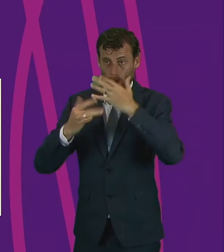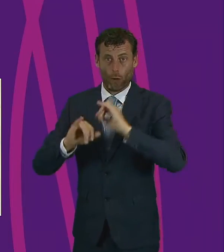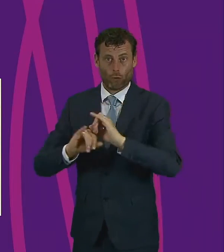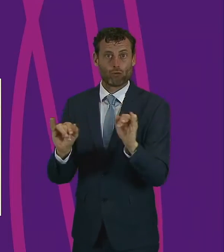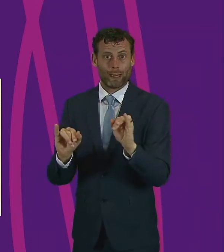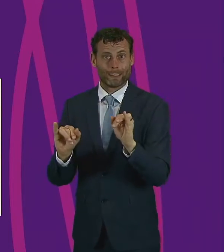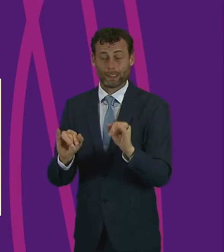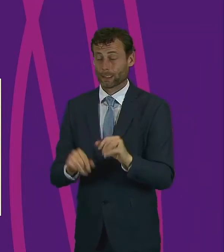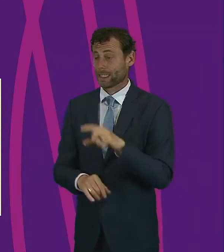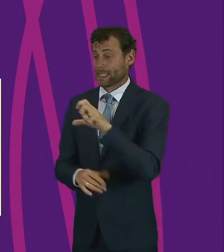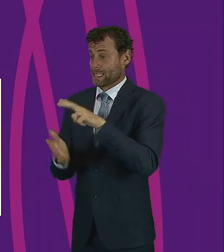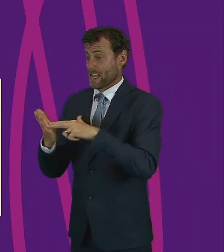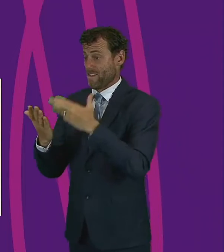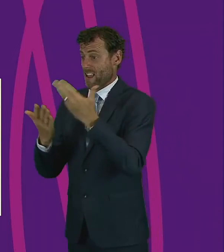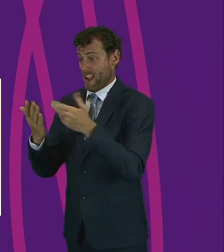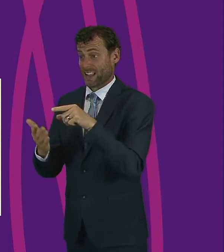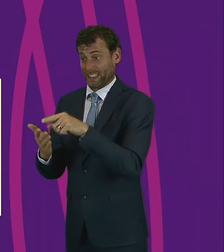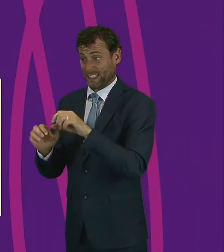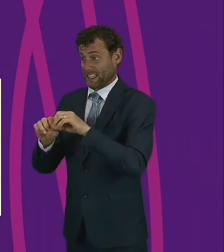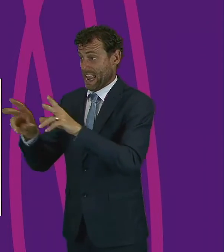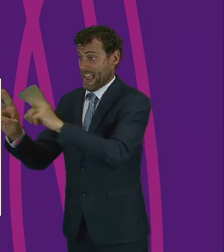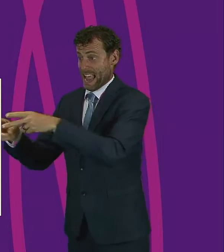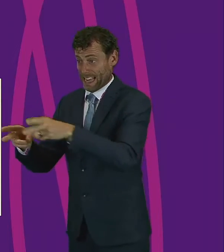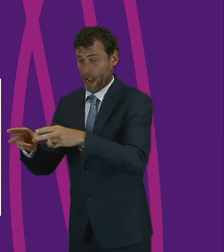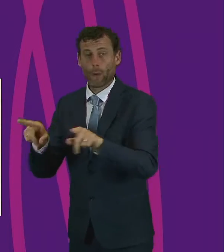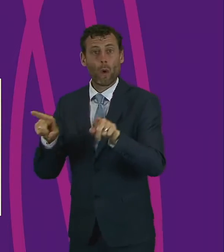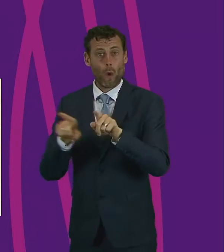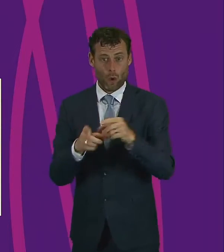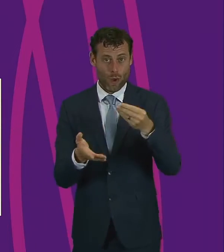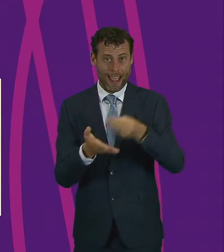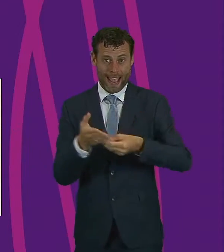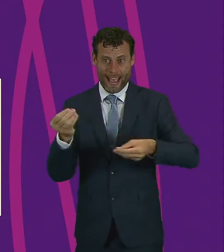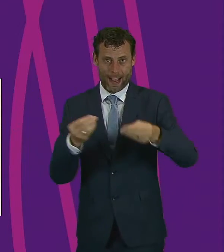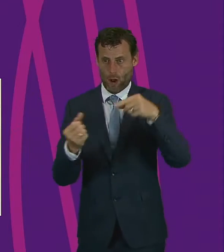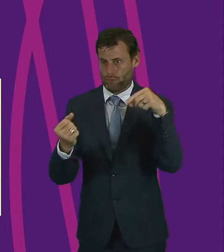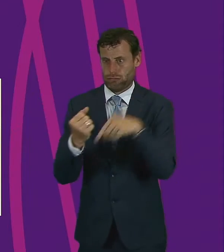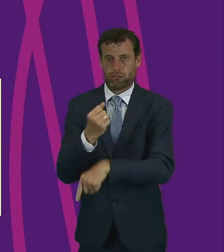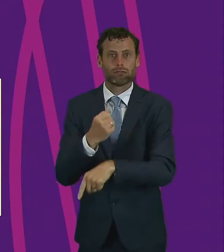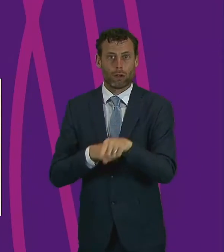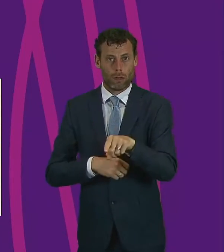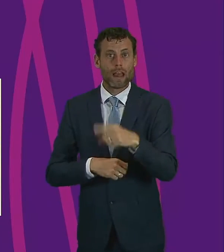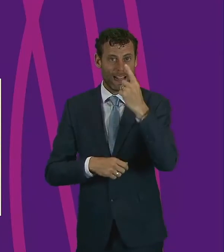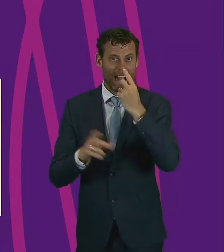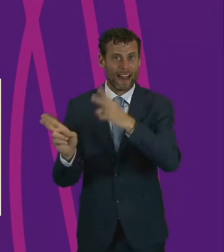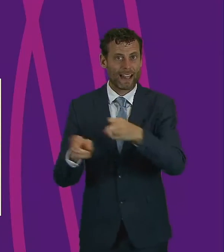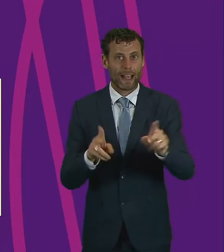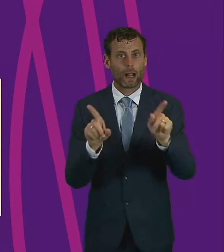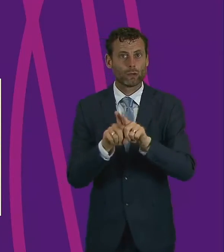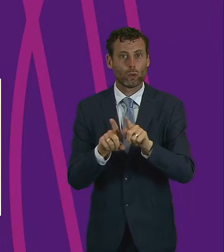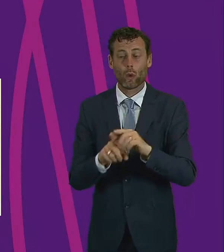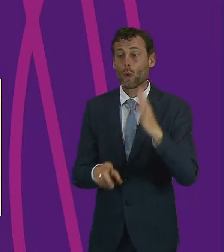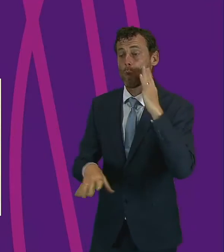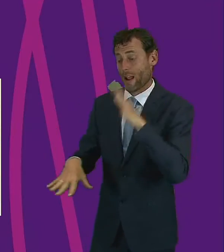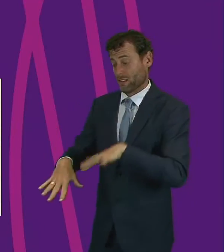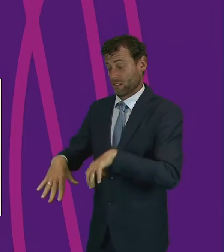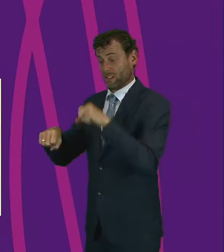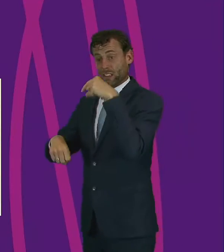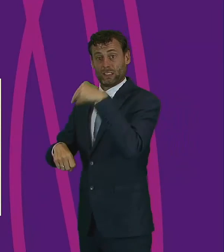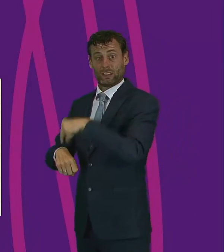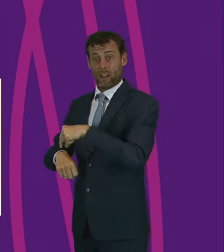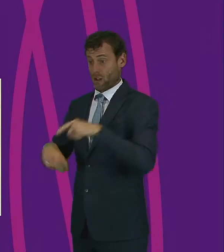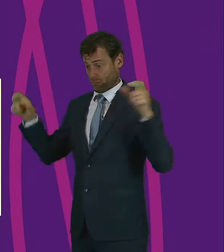as COVID-19, but the effect may be less immediate. But already there have been job losses. At the start of the pandemic, those on